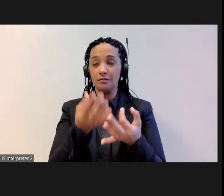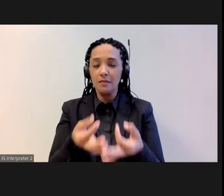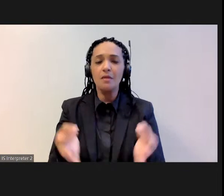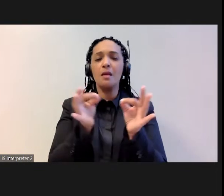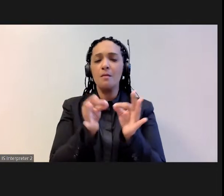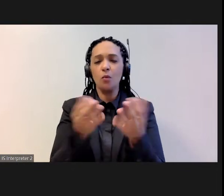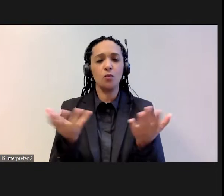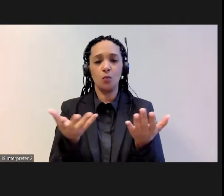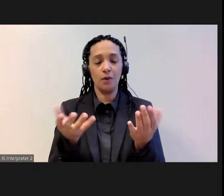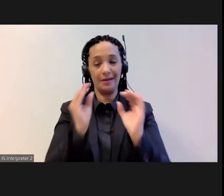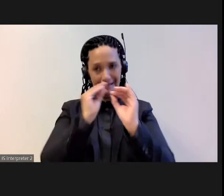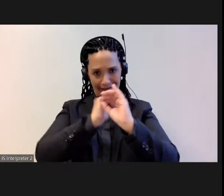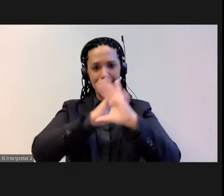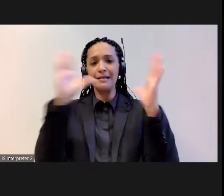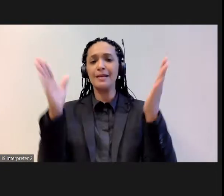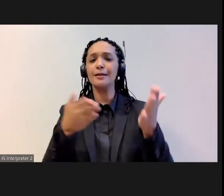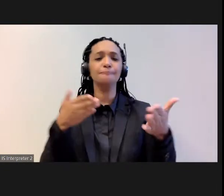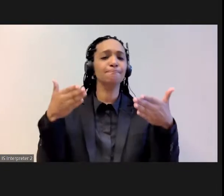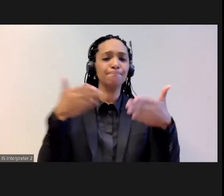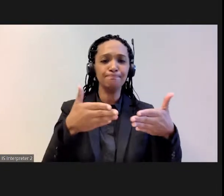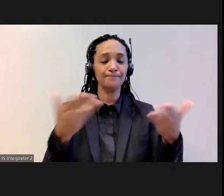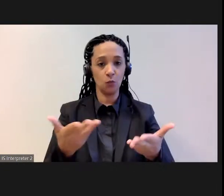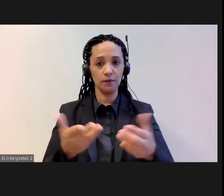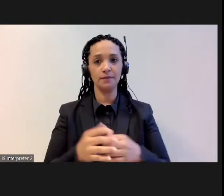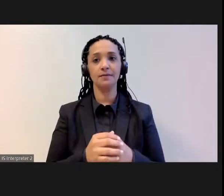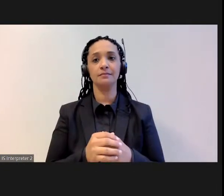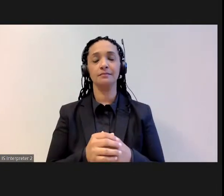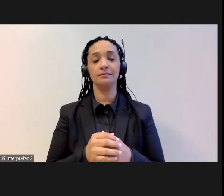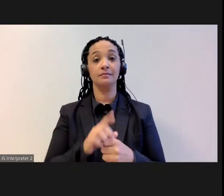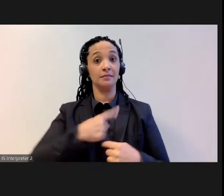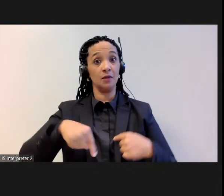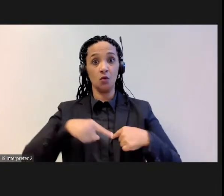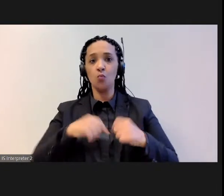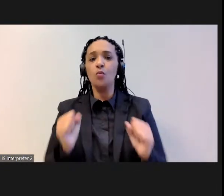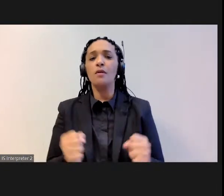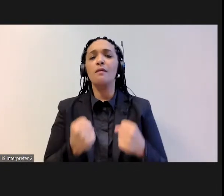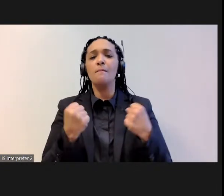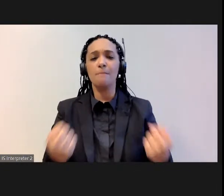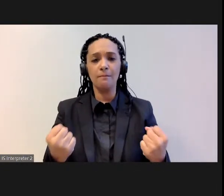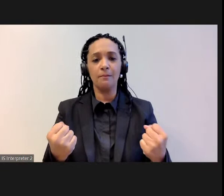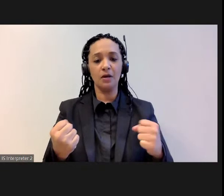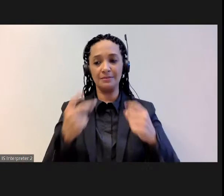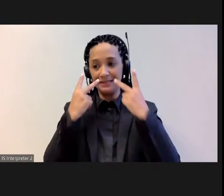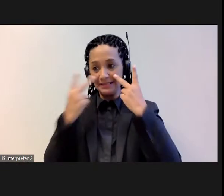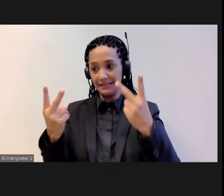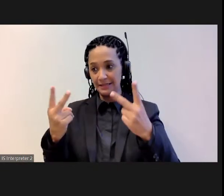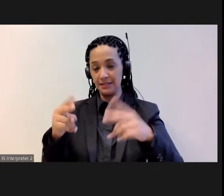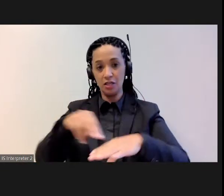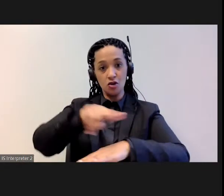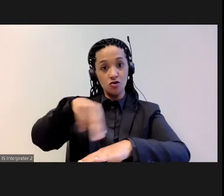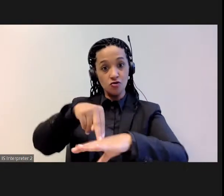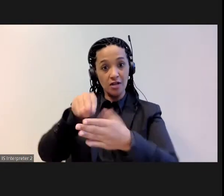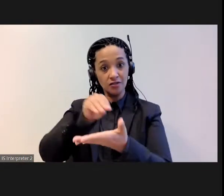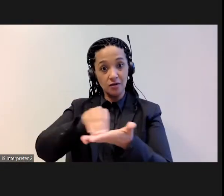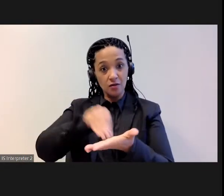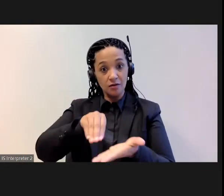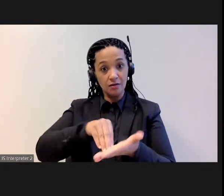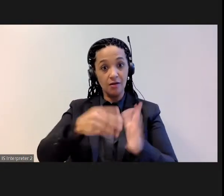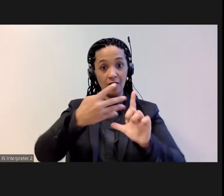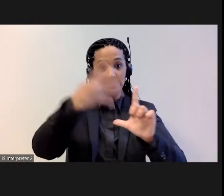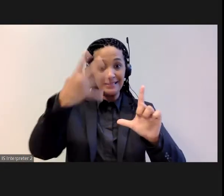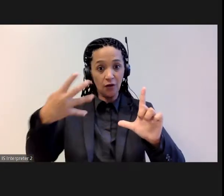fact that we can no longer rely on our national statistical offices to be the